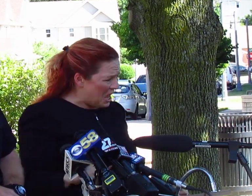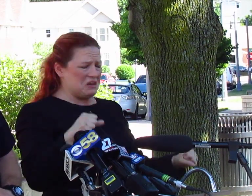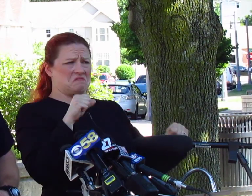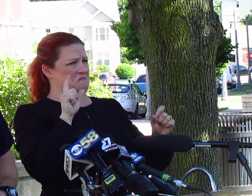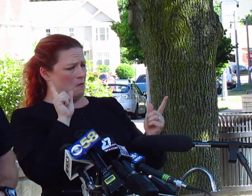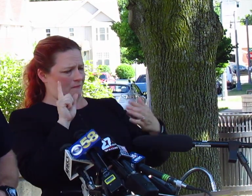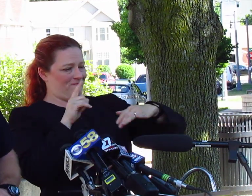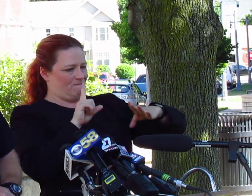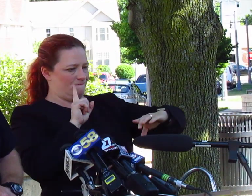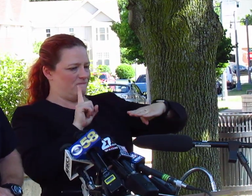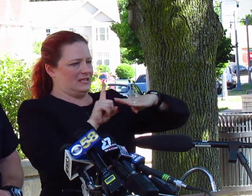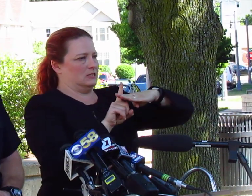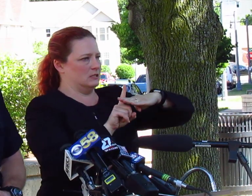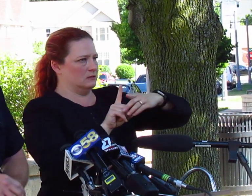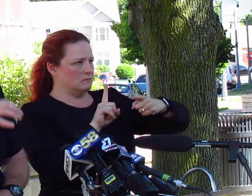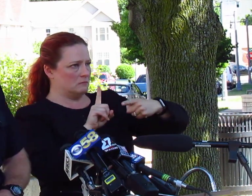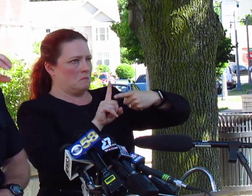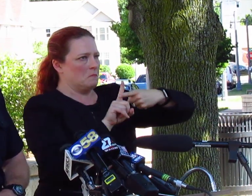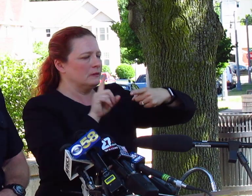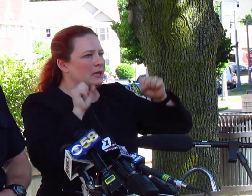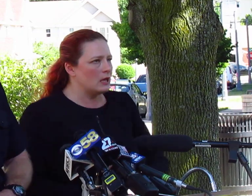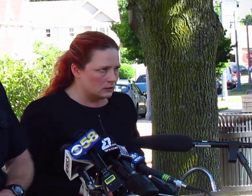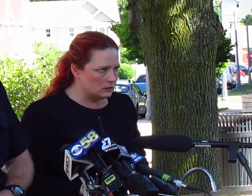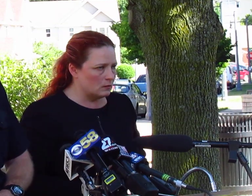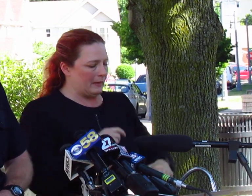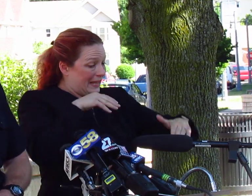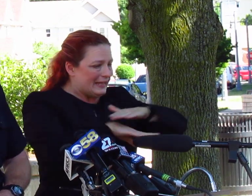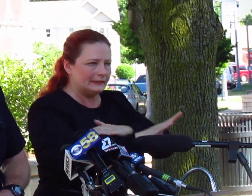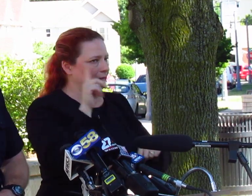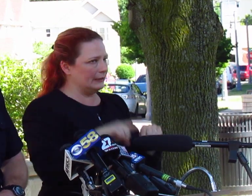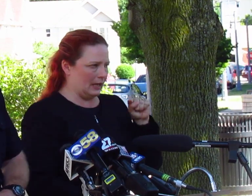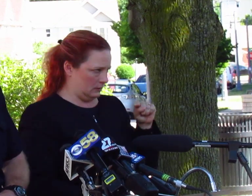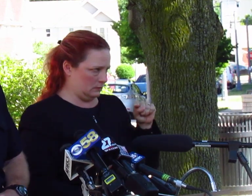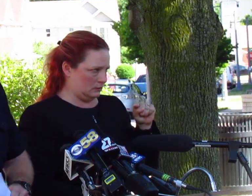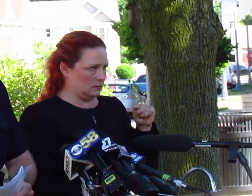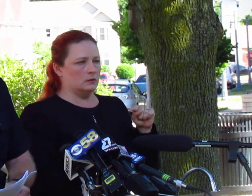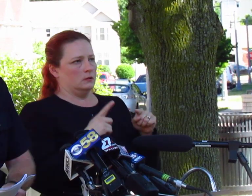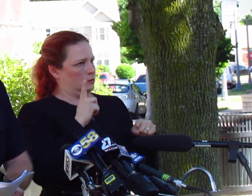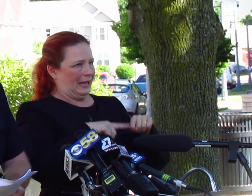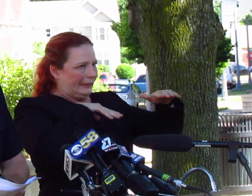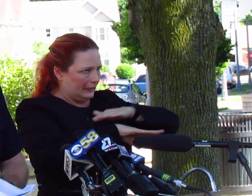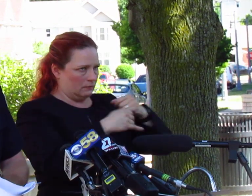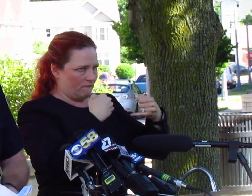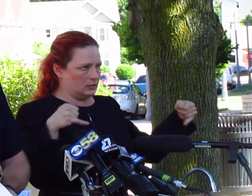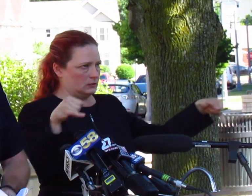area are fine for people to go into. We're just restricting access and what we're doing inside that fence